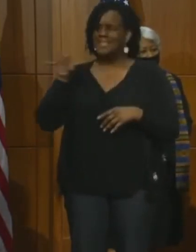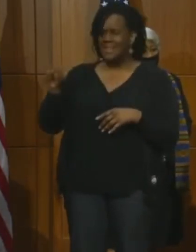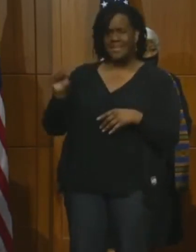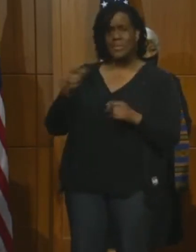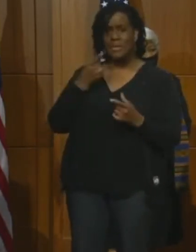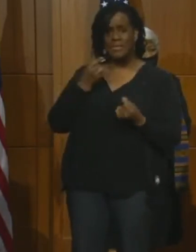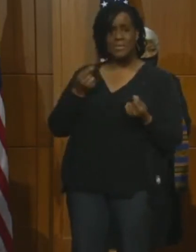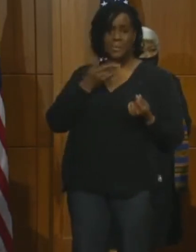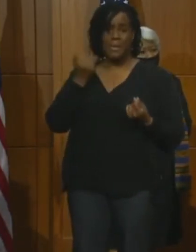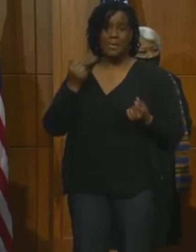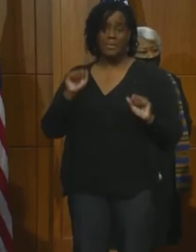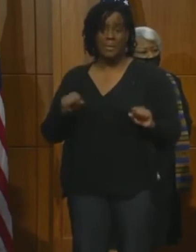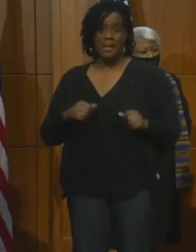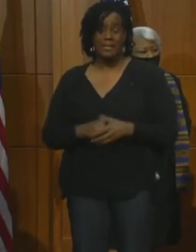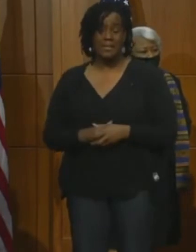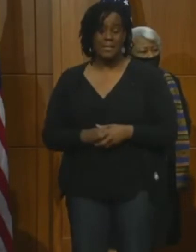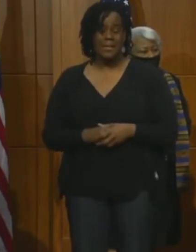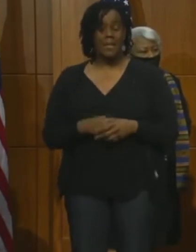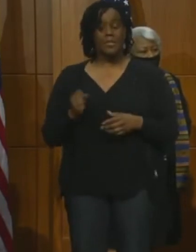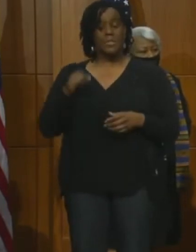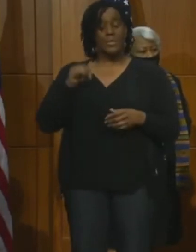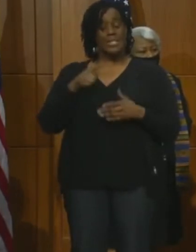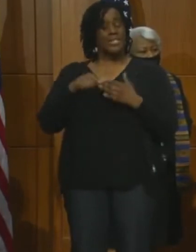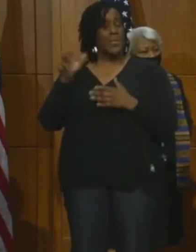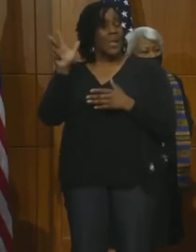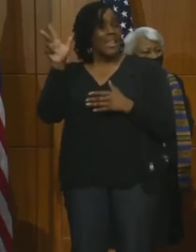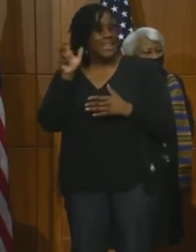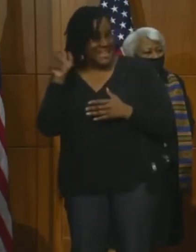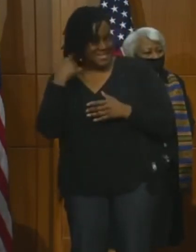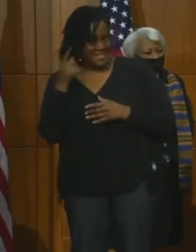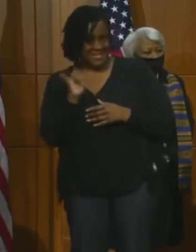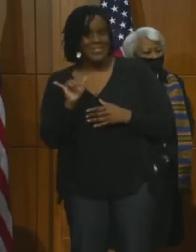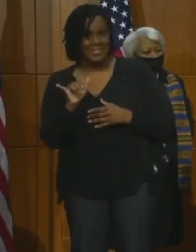better. And so, this is what listening looks like.